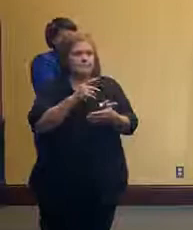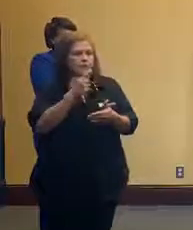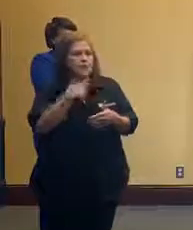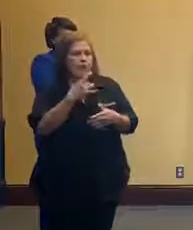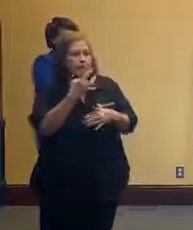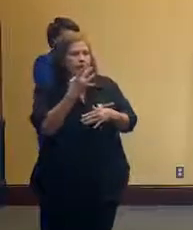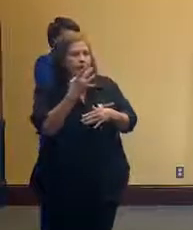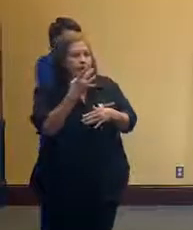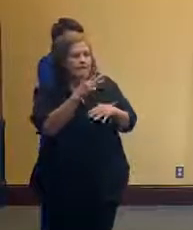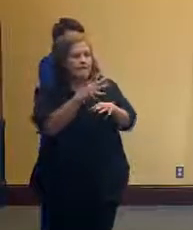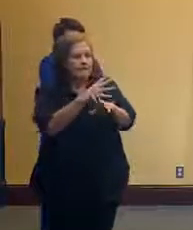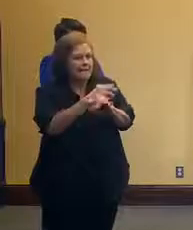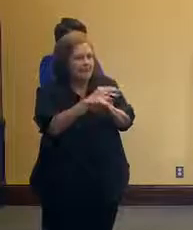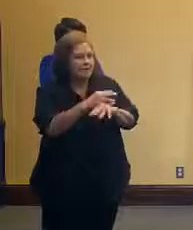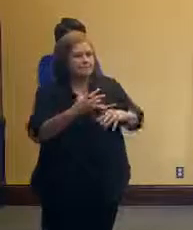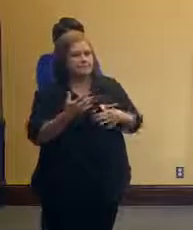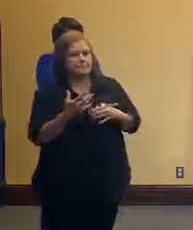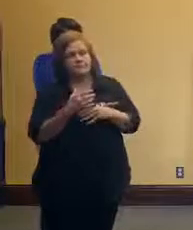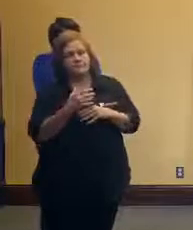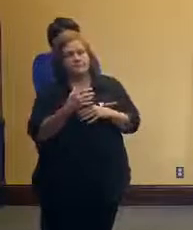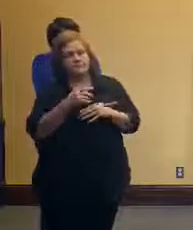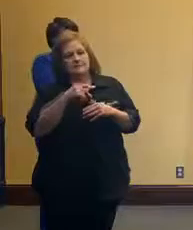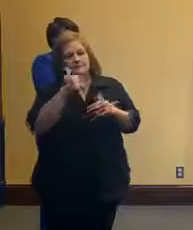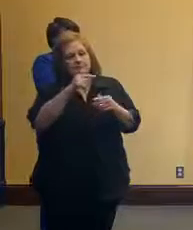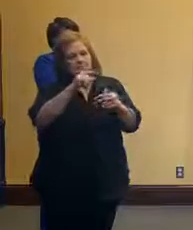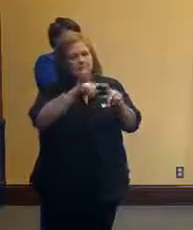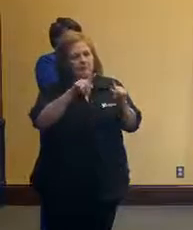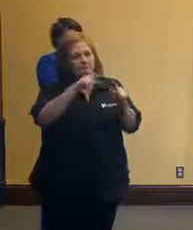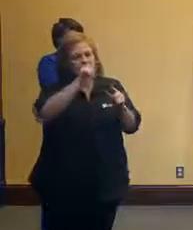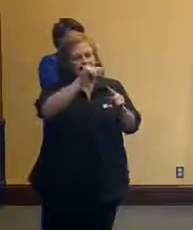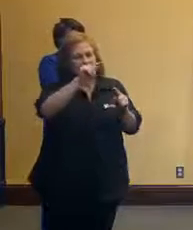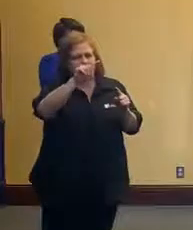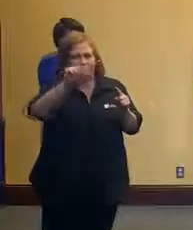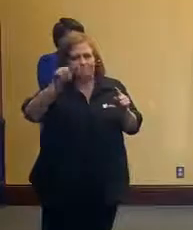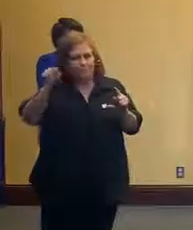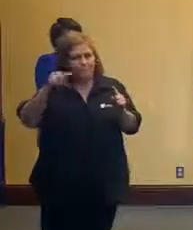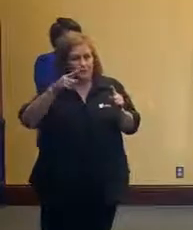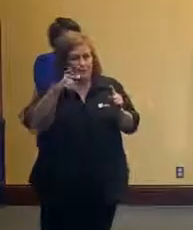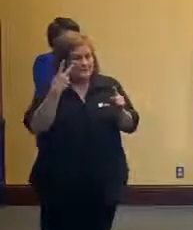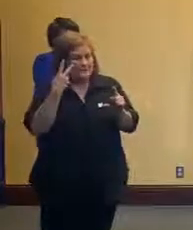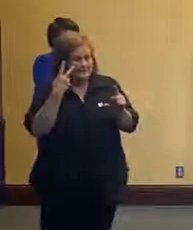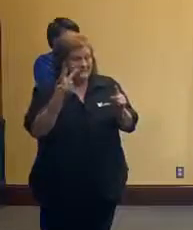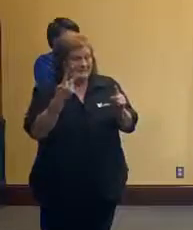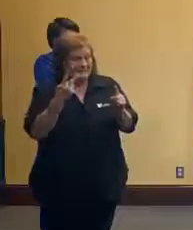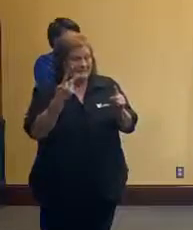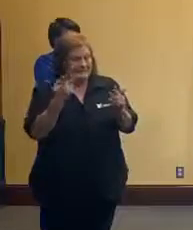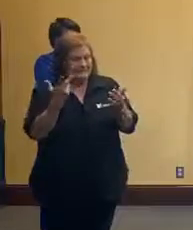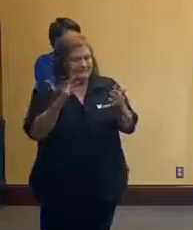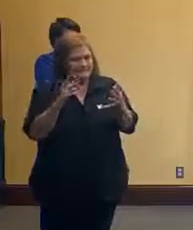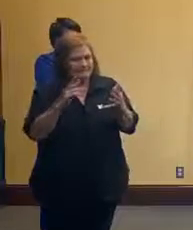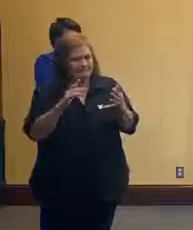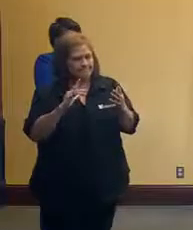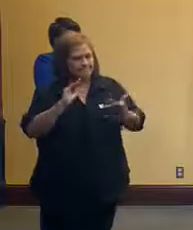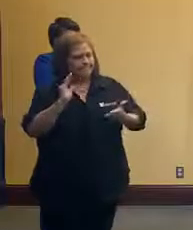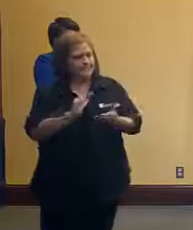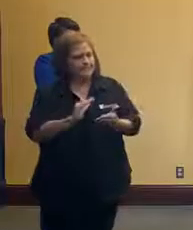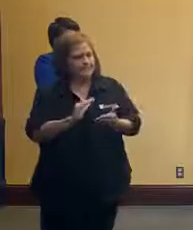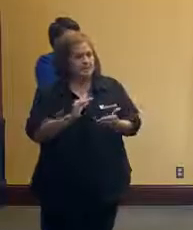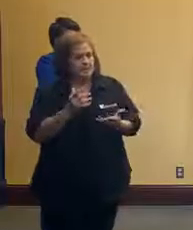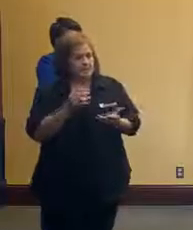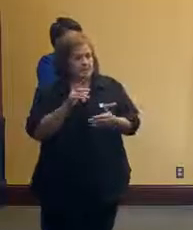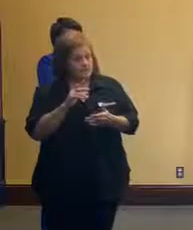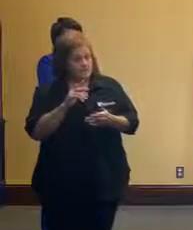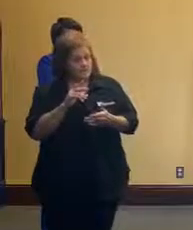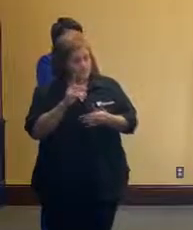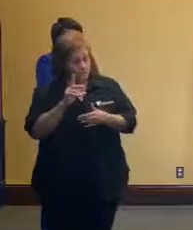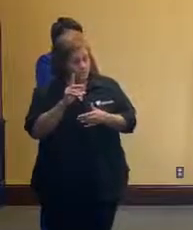camera enforcement measures, you look at things of that nature, and you understand that where we're heading is more of a limited capacity. So do we